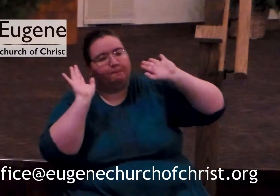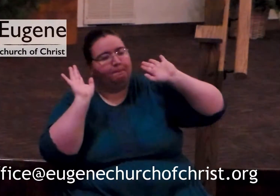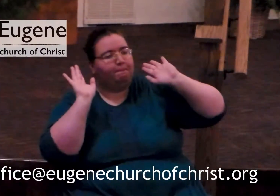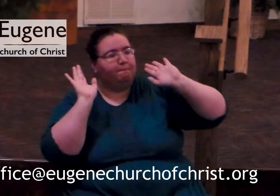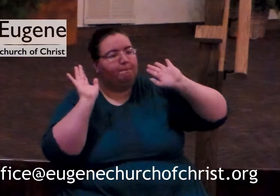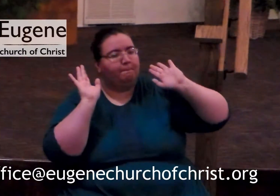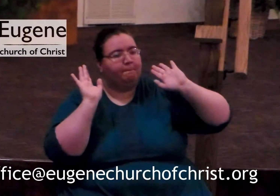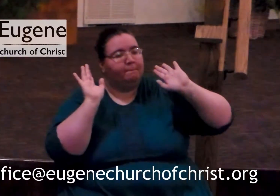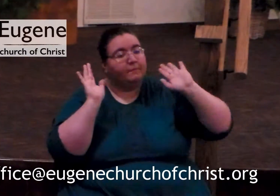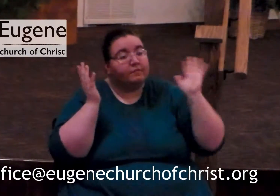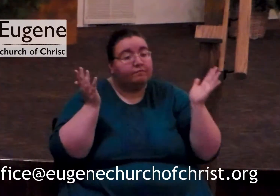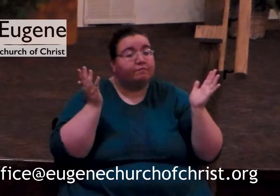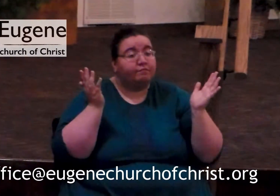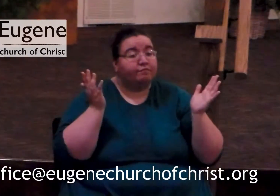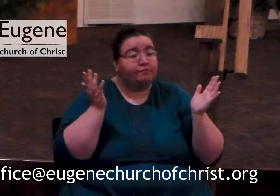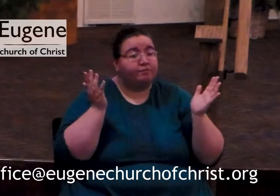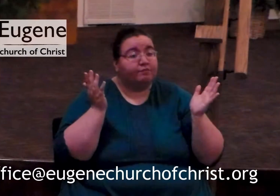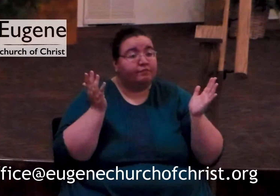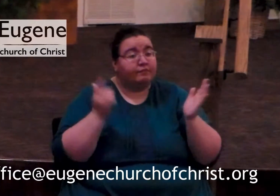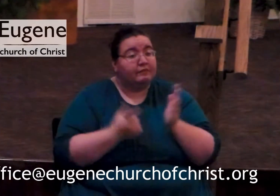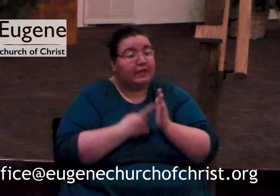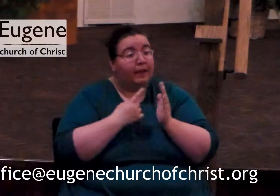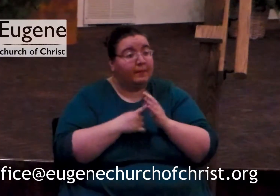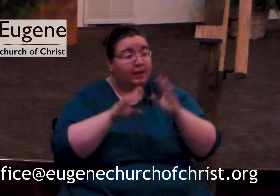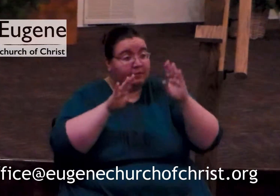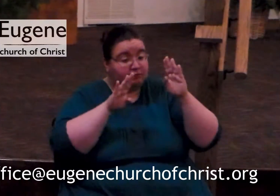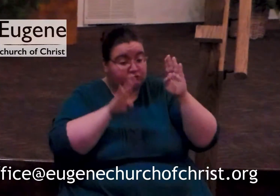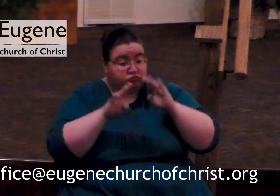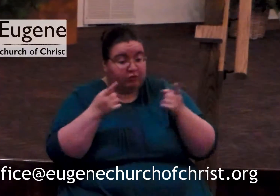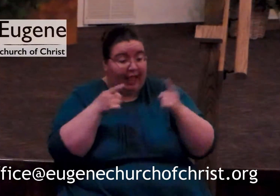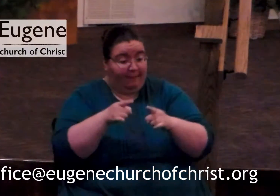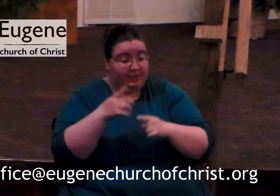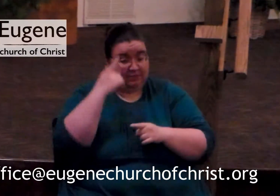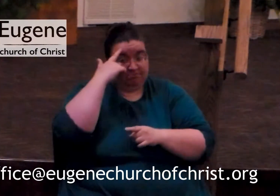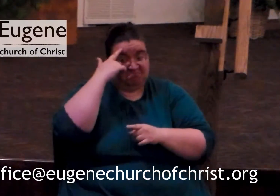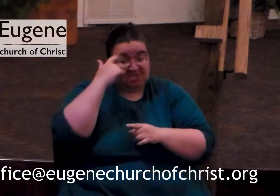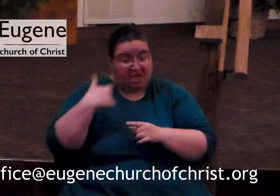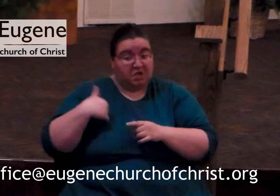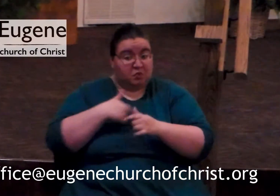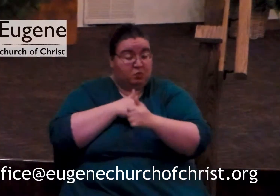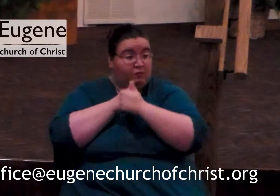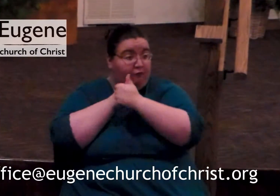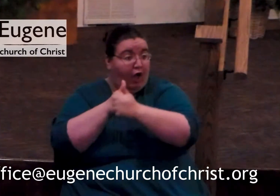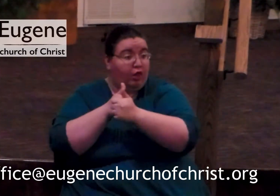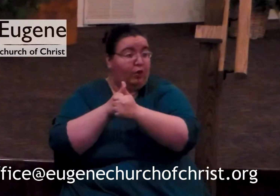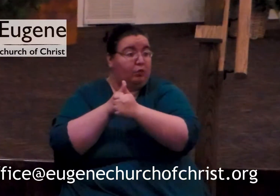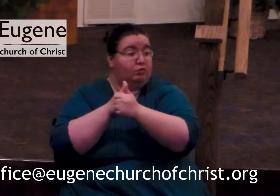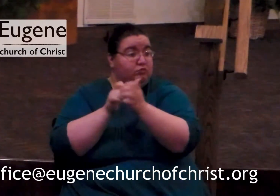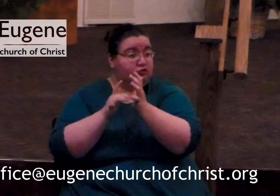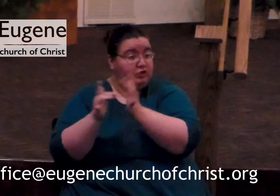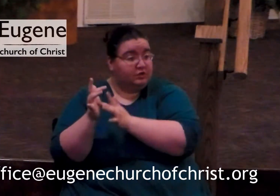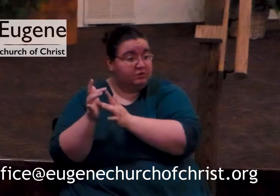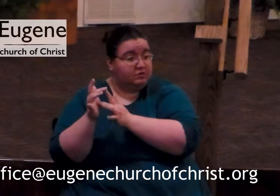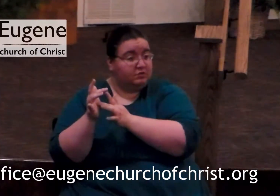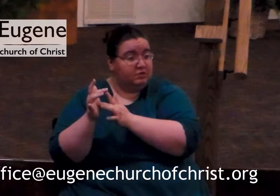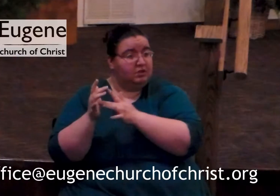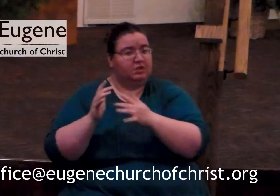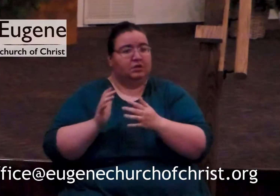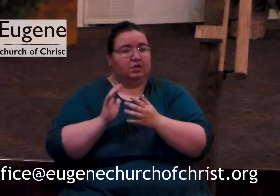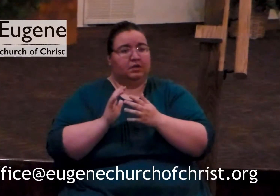troubles that come our way because of the word. He says it right here. There will be times that being a Christian is the difficult thing to